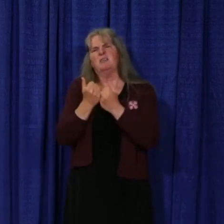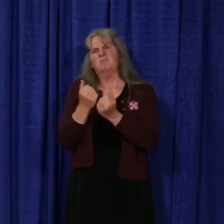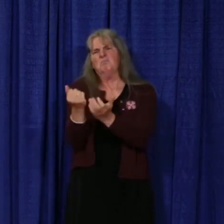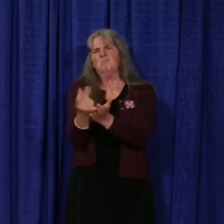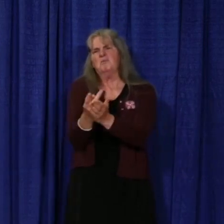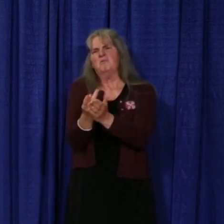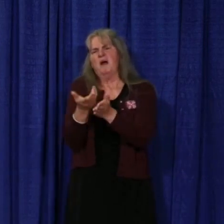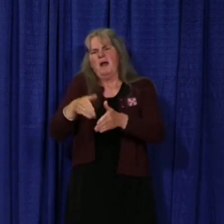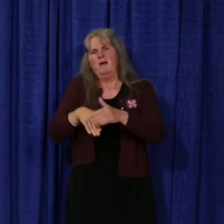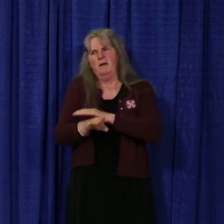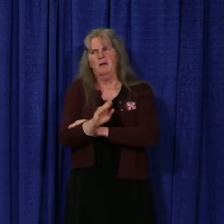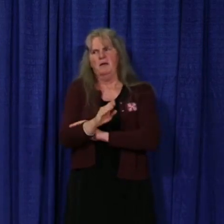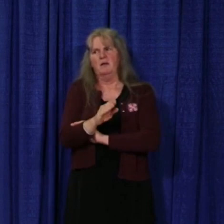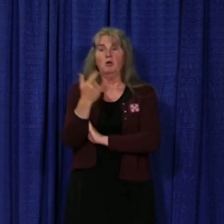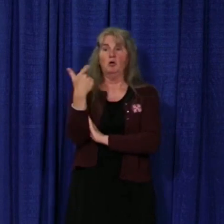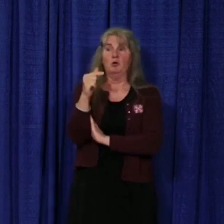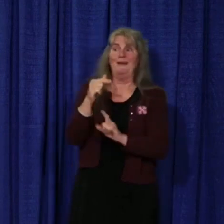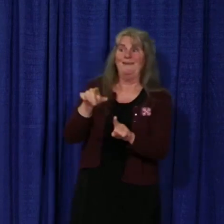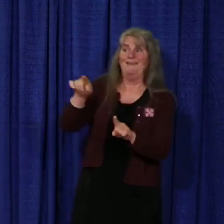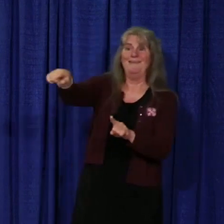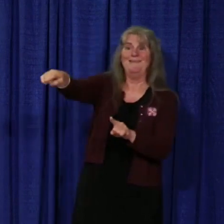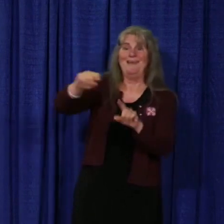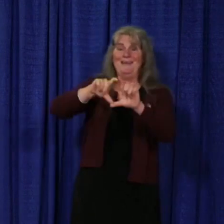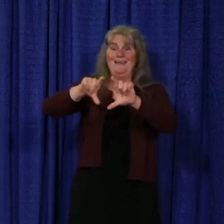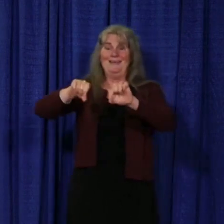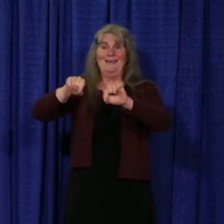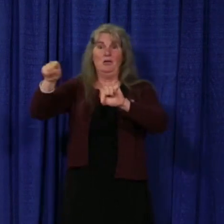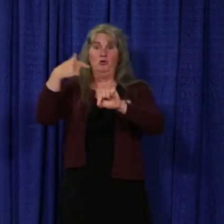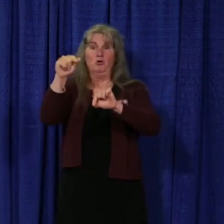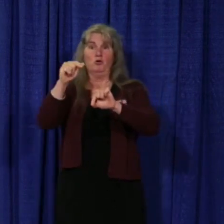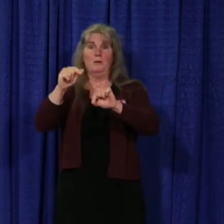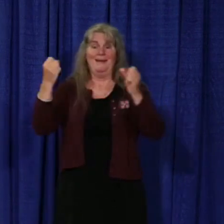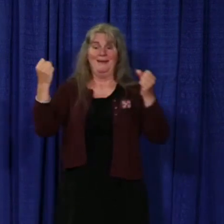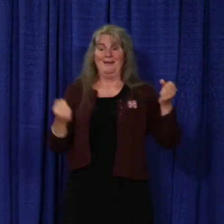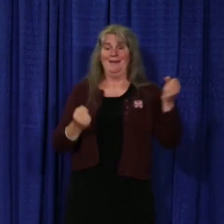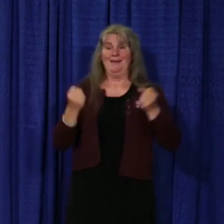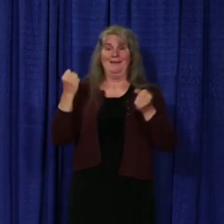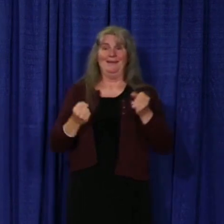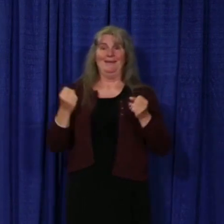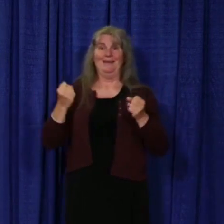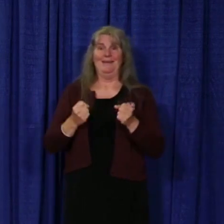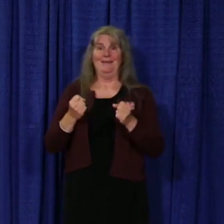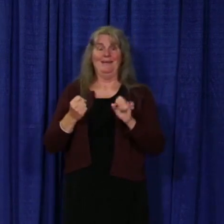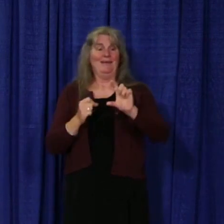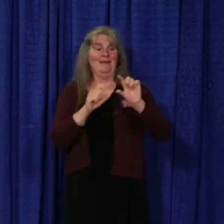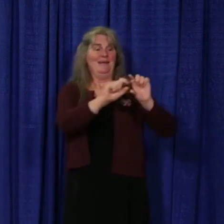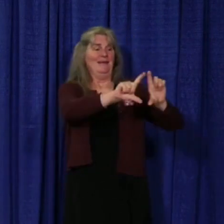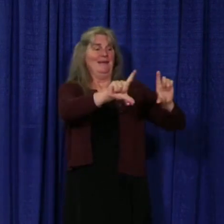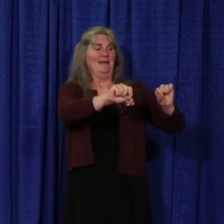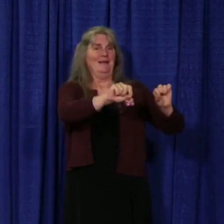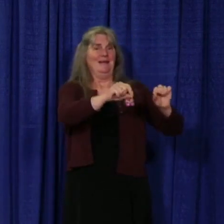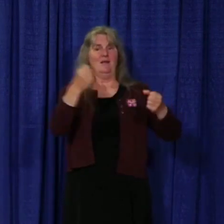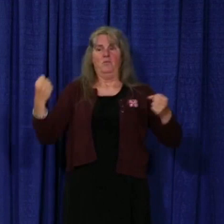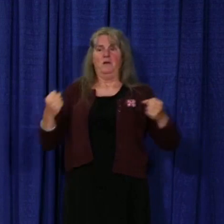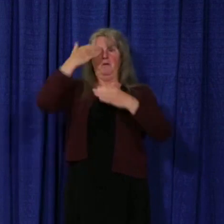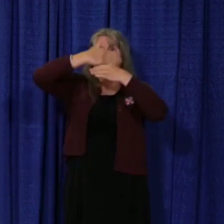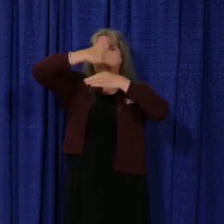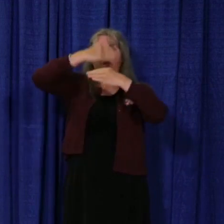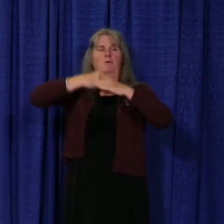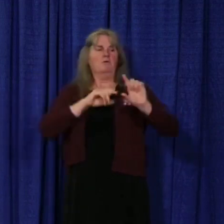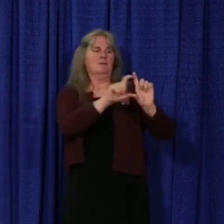green visitor decal, which I have here, will be placed on the driver's side windshield to